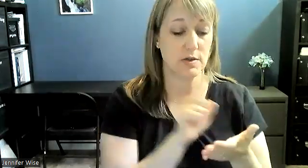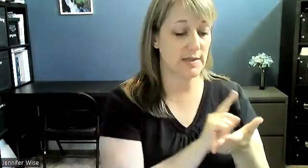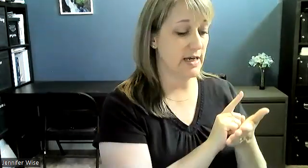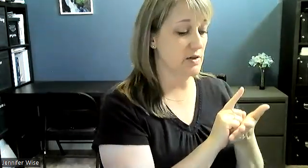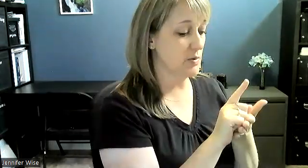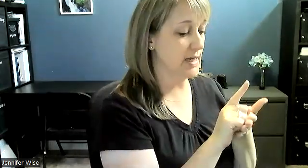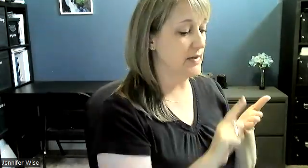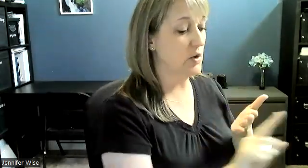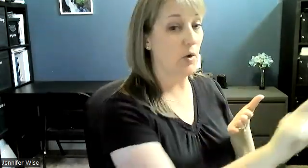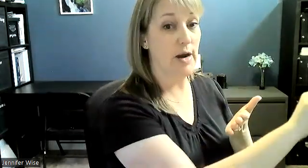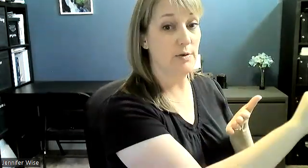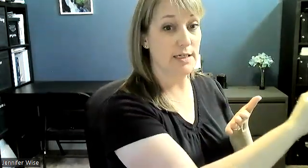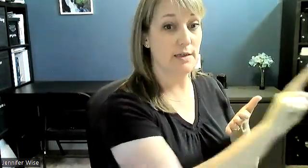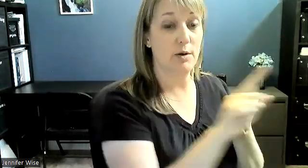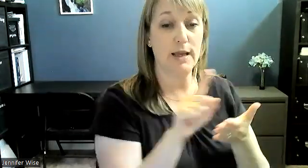it's like, here's the week, and then you go around it a little bit.